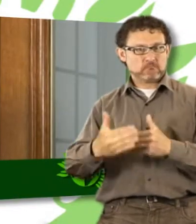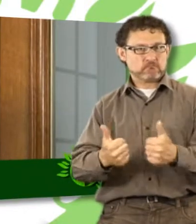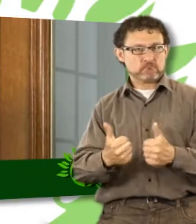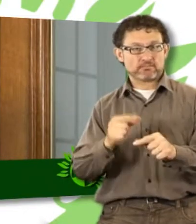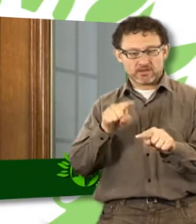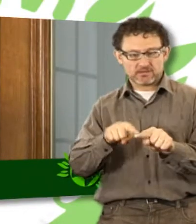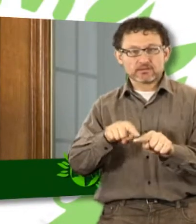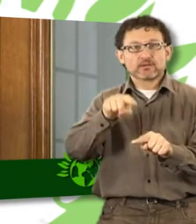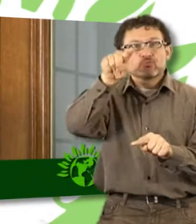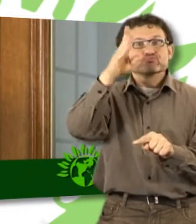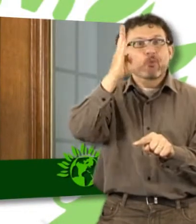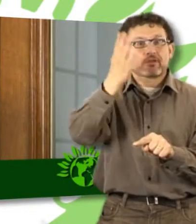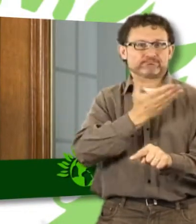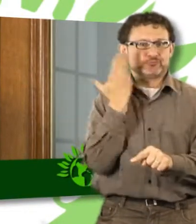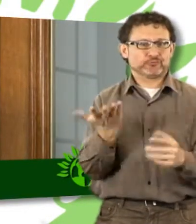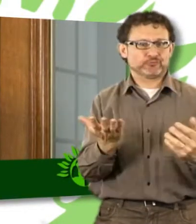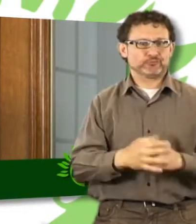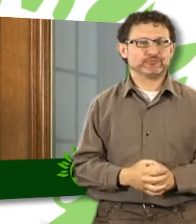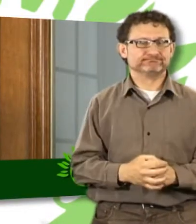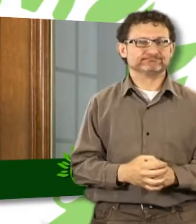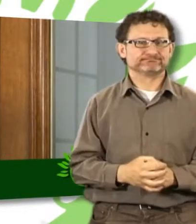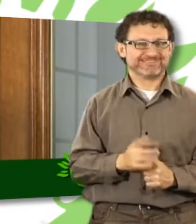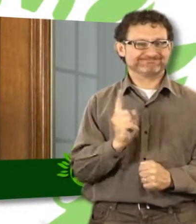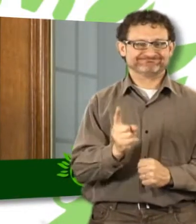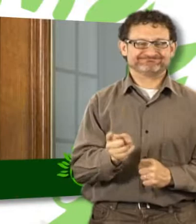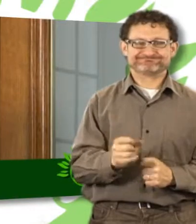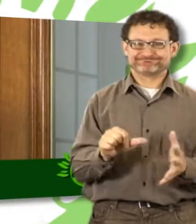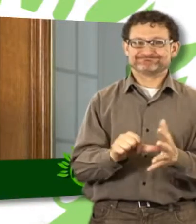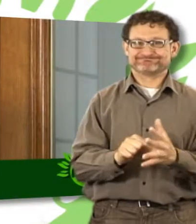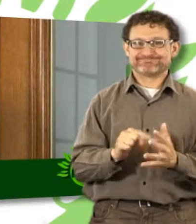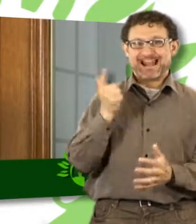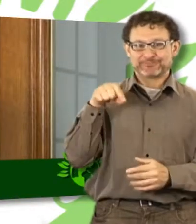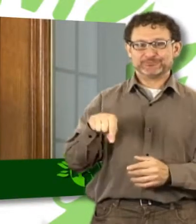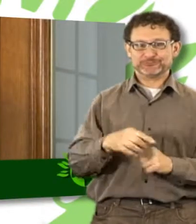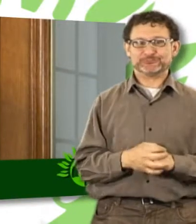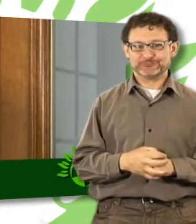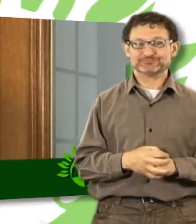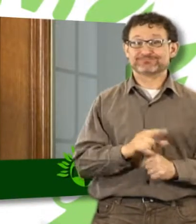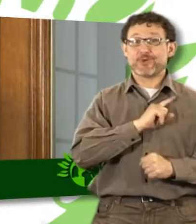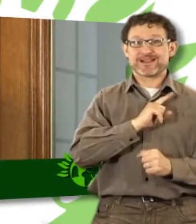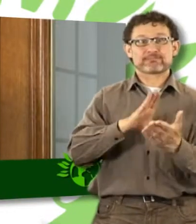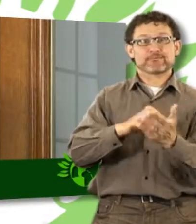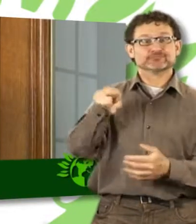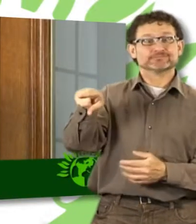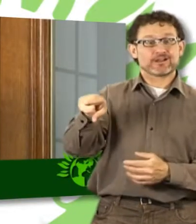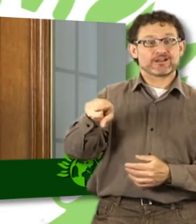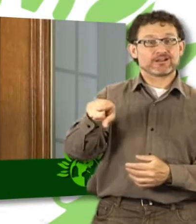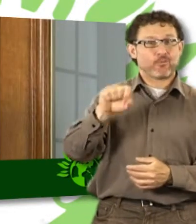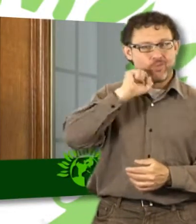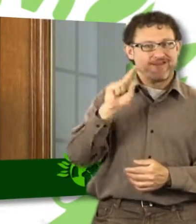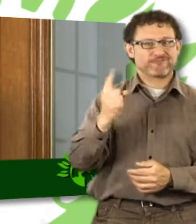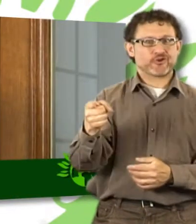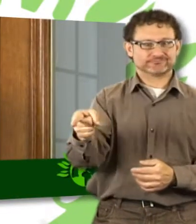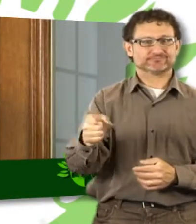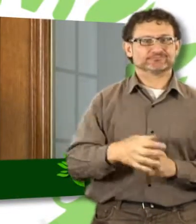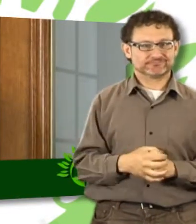Speed 2 is now being planned. Actually, I see this as a threat to Liverpool's prosperity. And the reason it's a threat for us